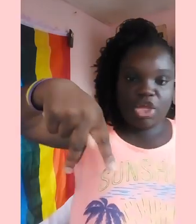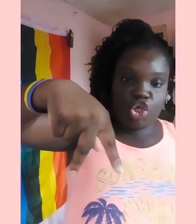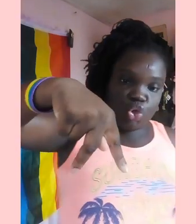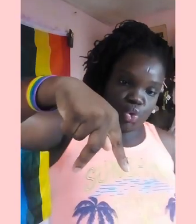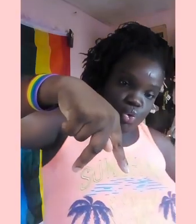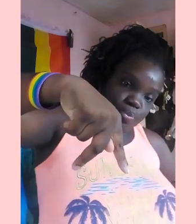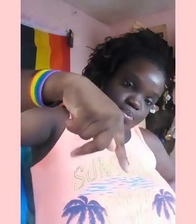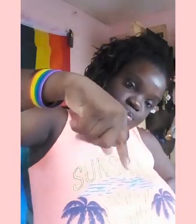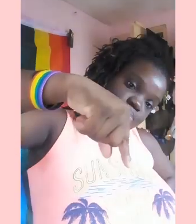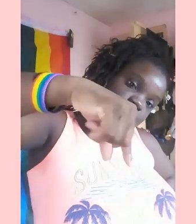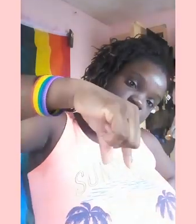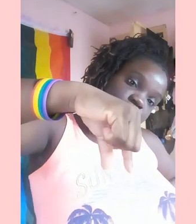Q,